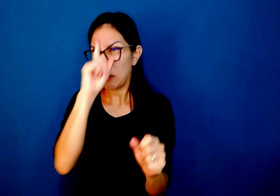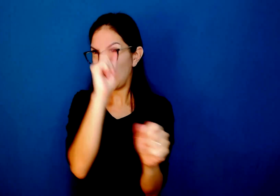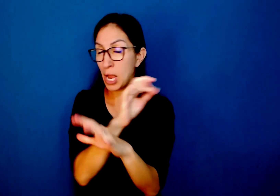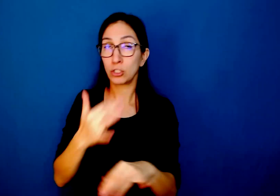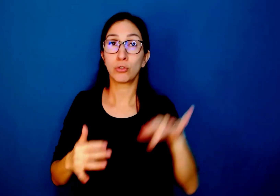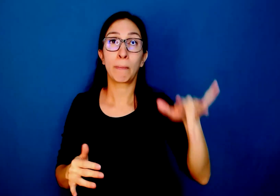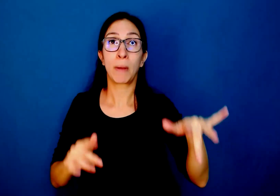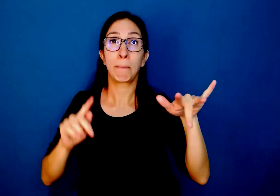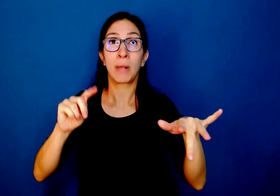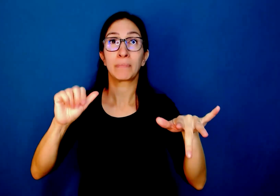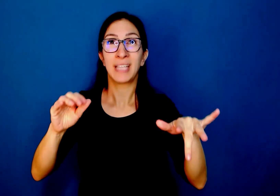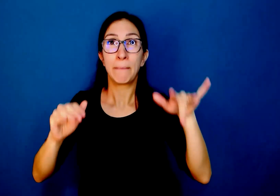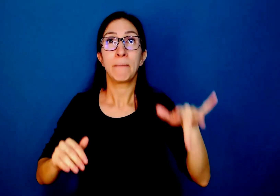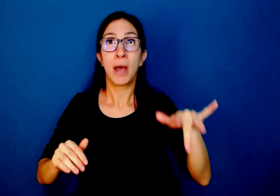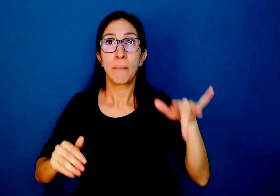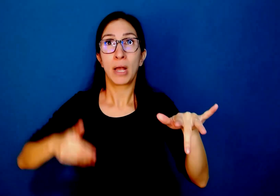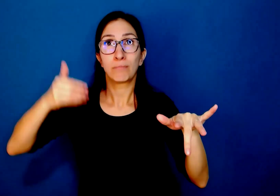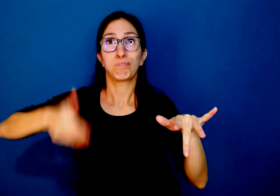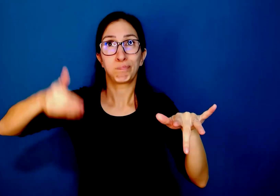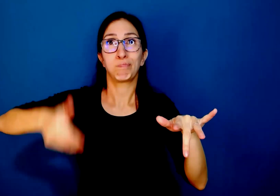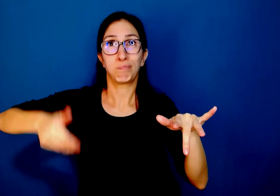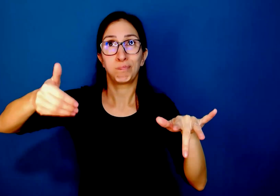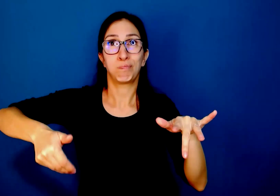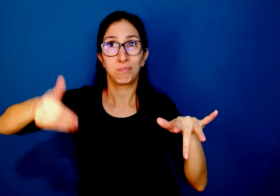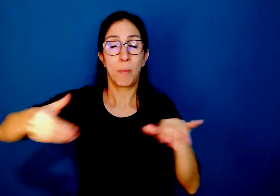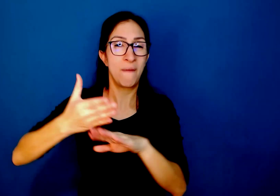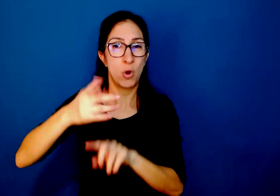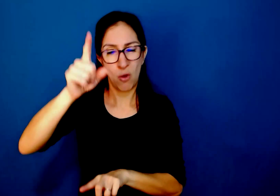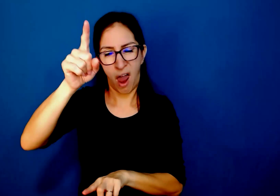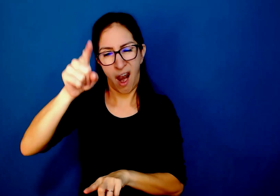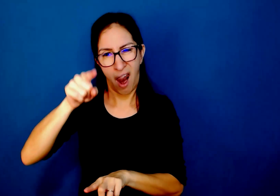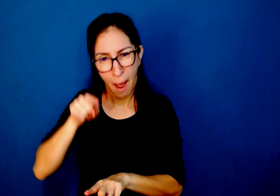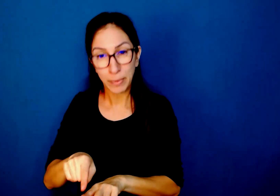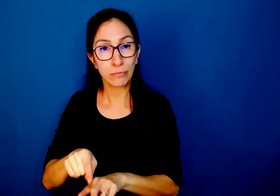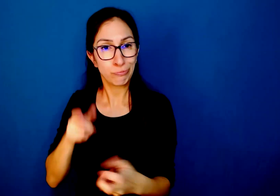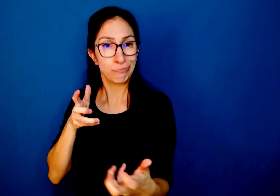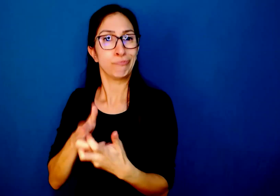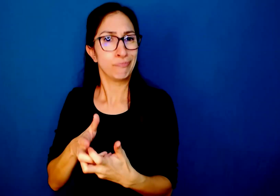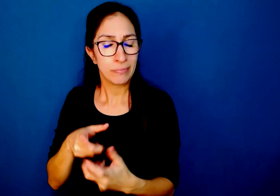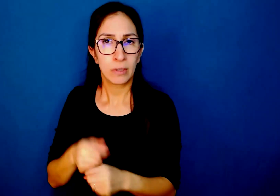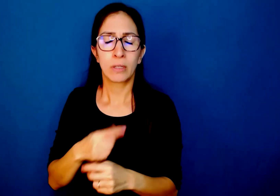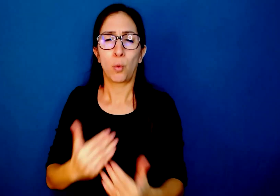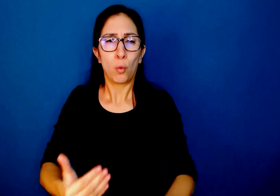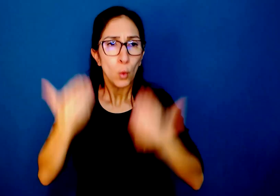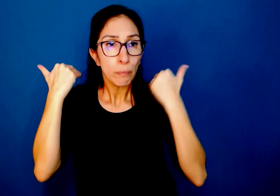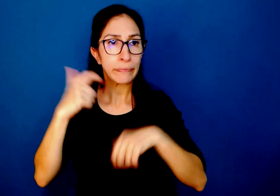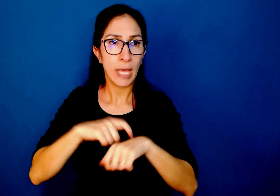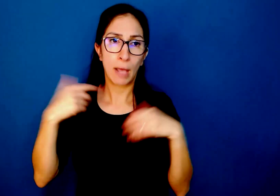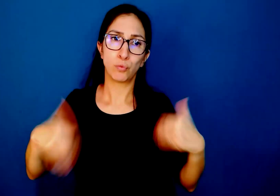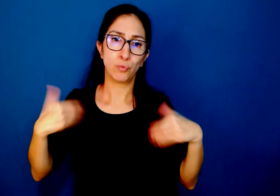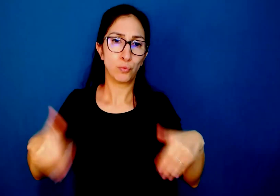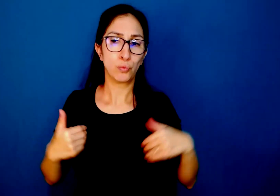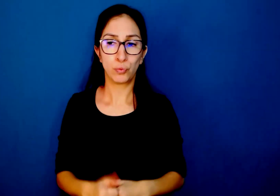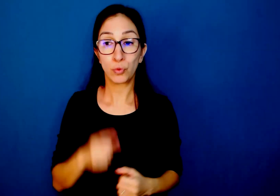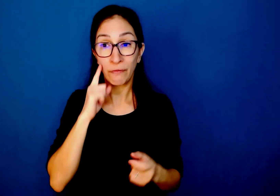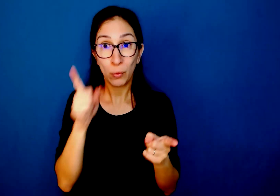down to the content of a page. It's a big time suck. As a developer, one other thing you can do is test out websites